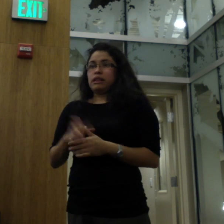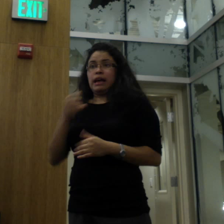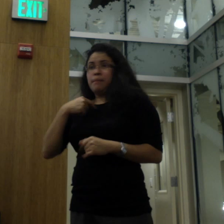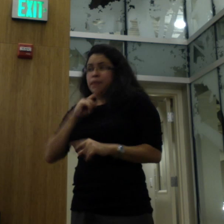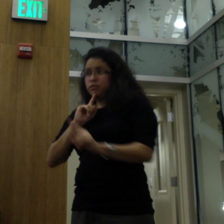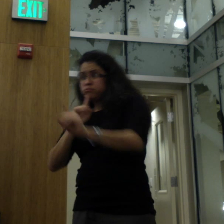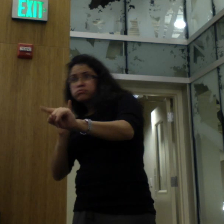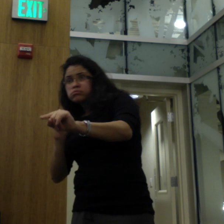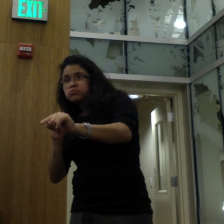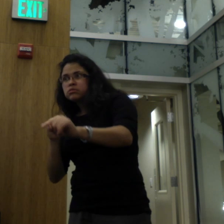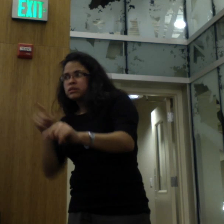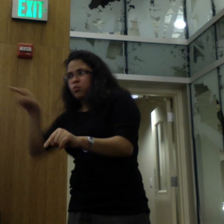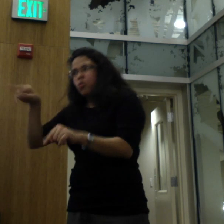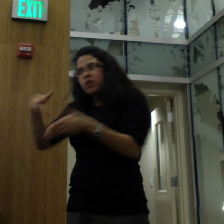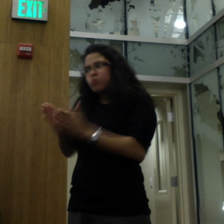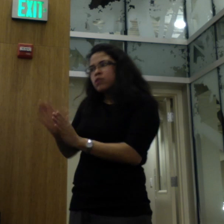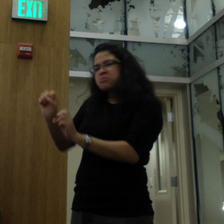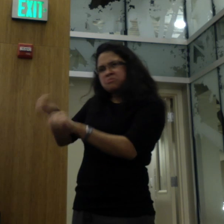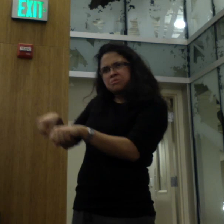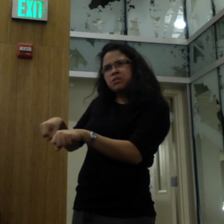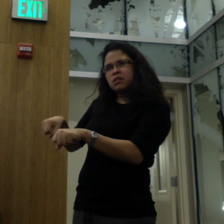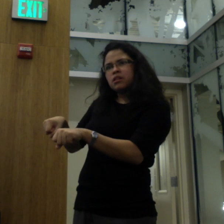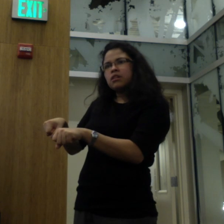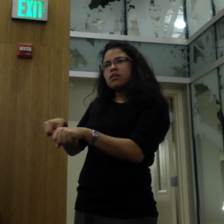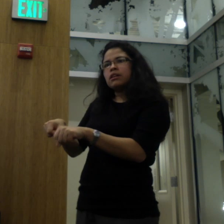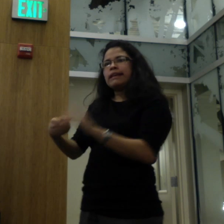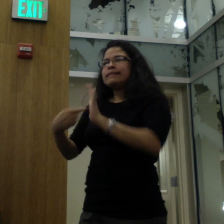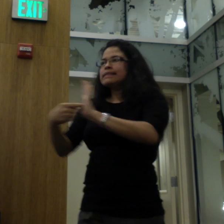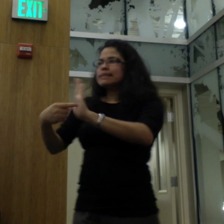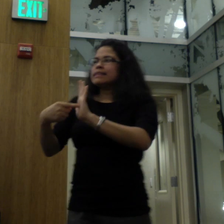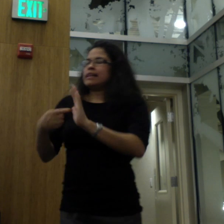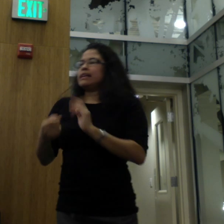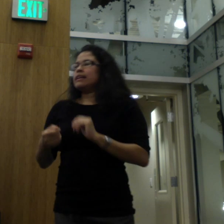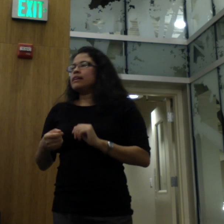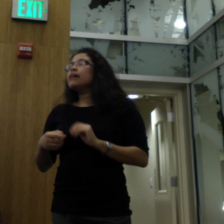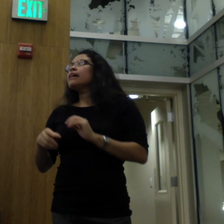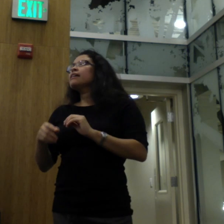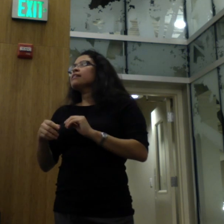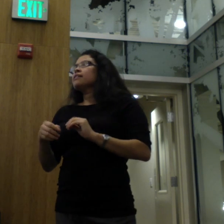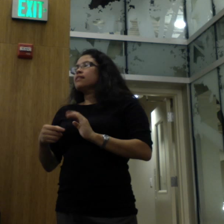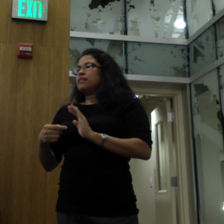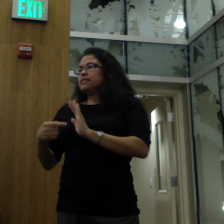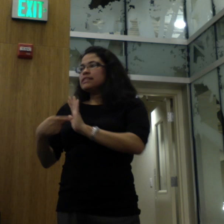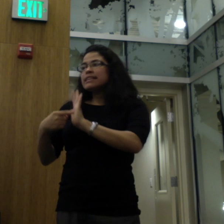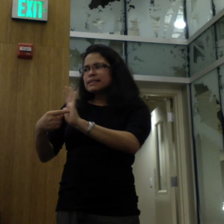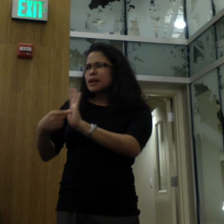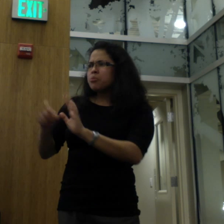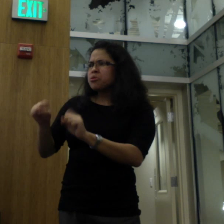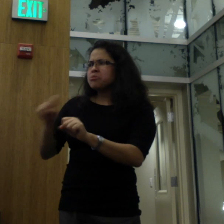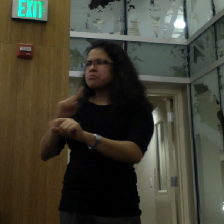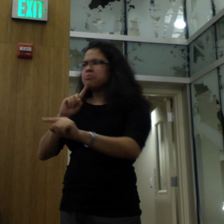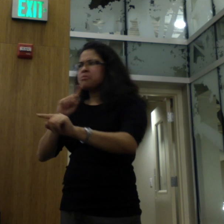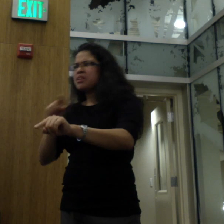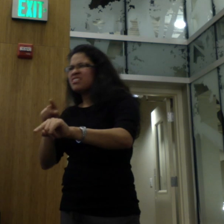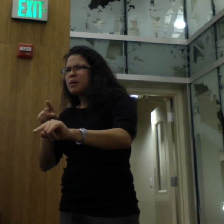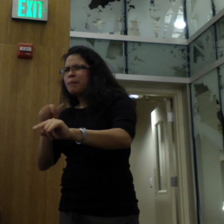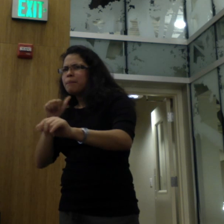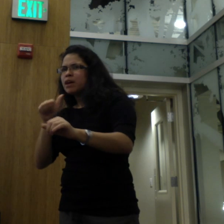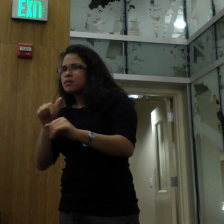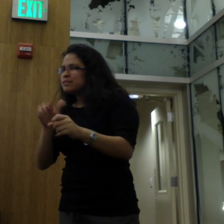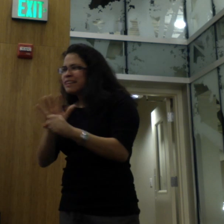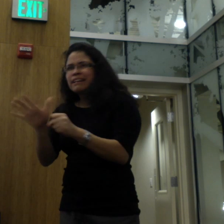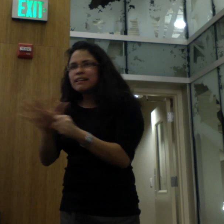this is one answer that I give you. It's not a complete answer, though, because A, it's incomplete with